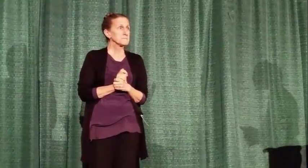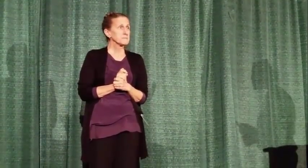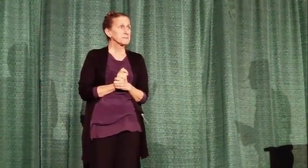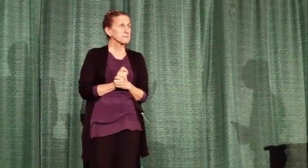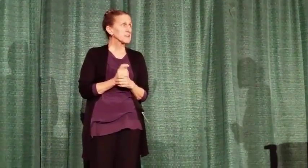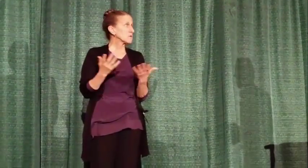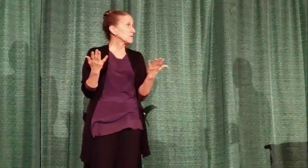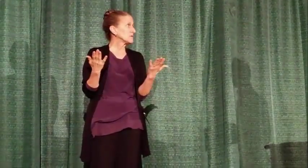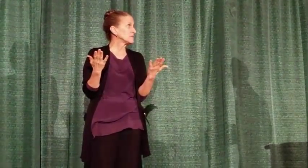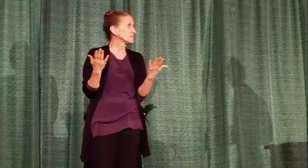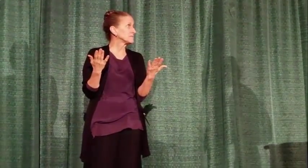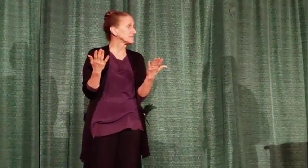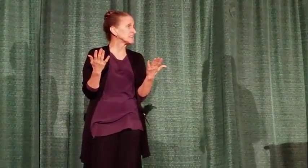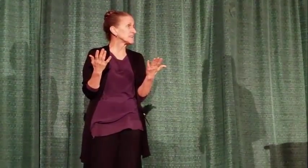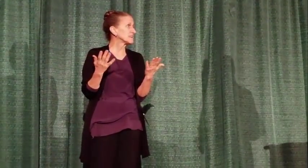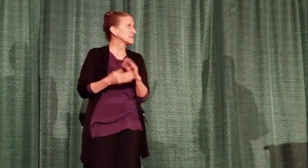What?